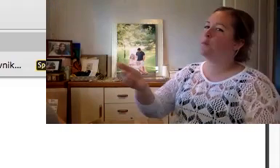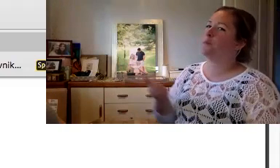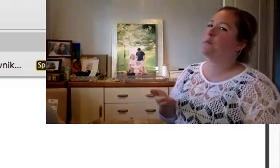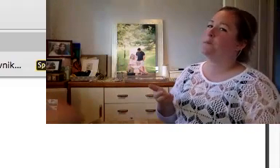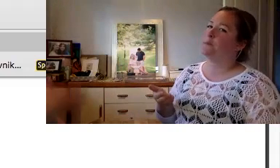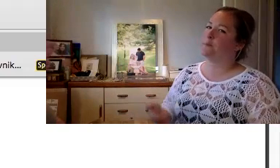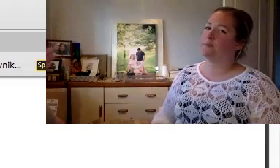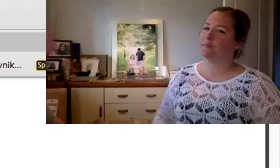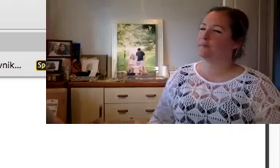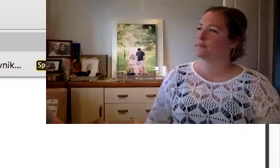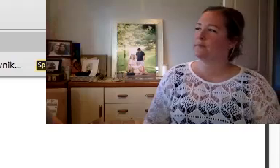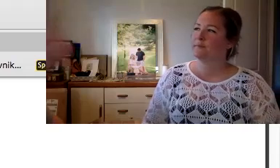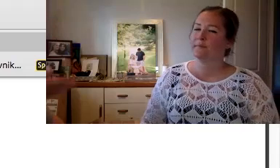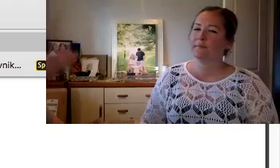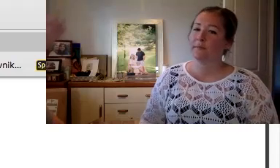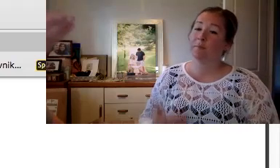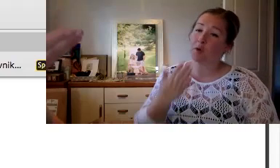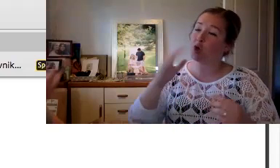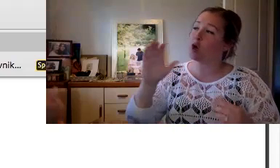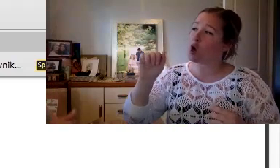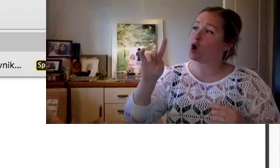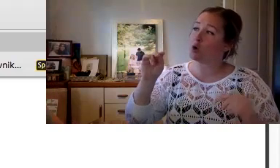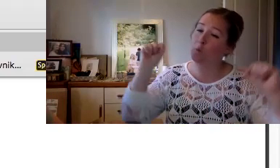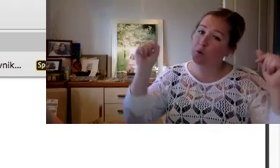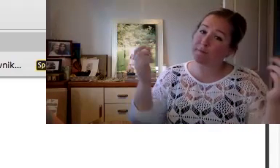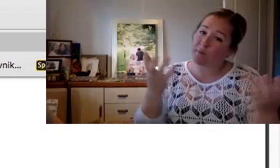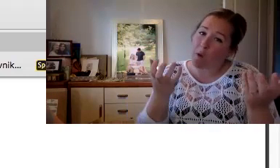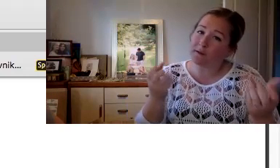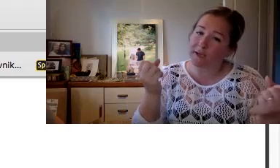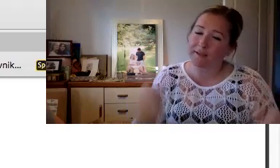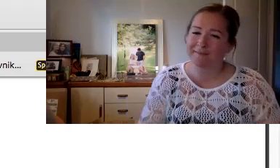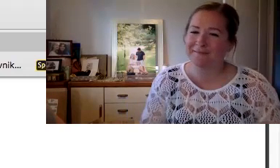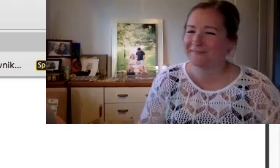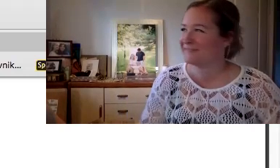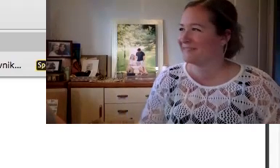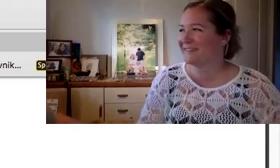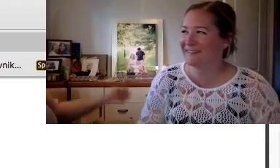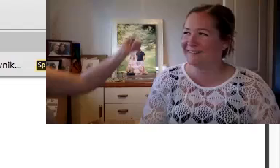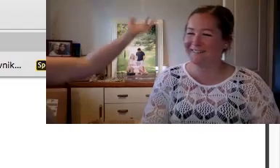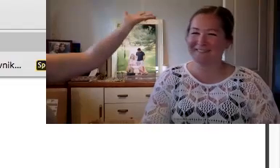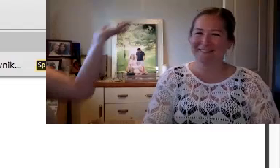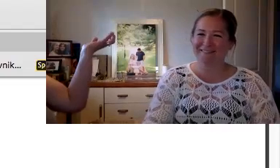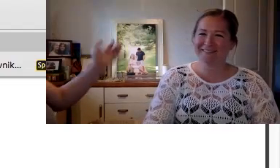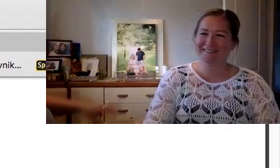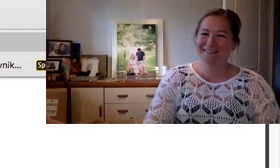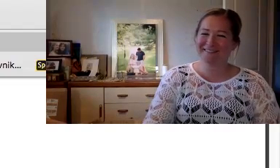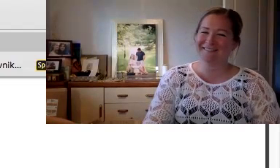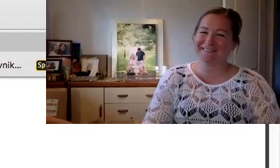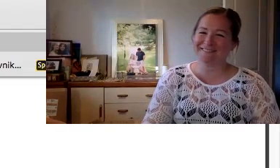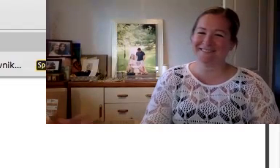You don't really have to stretch your hand out all the way. Just very simple. You're welcome. Unless you want to do a good workout, then you're